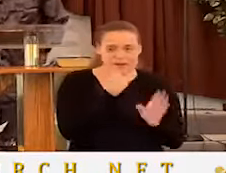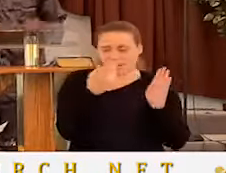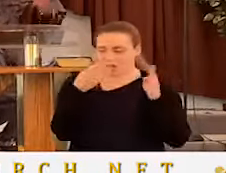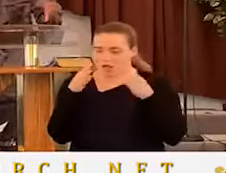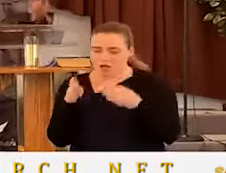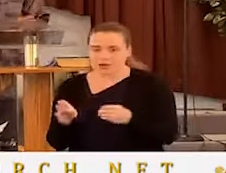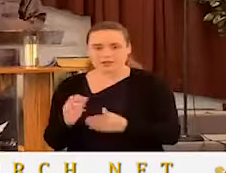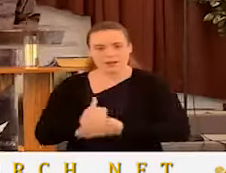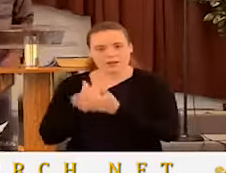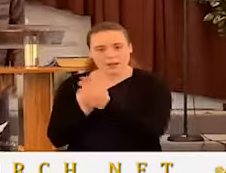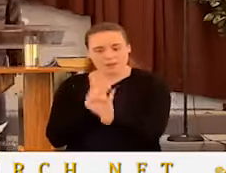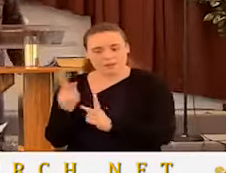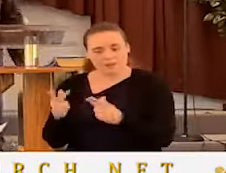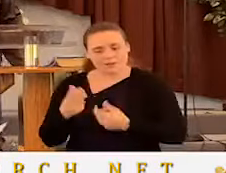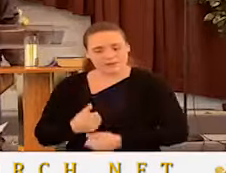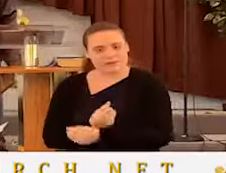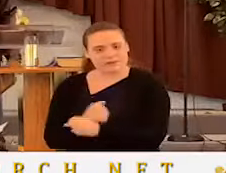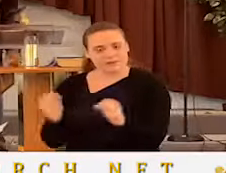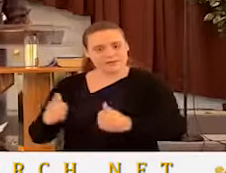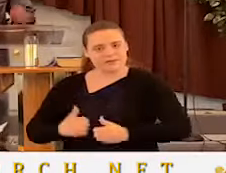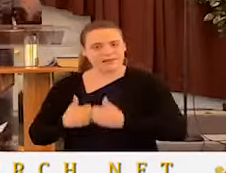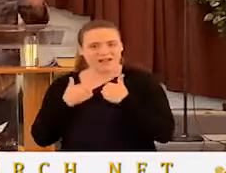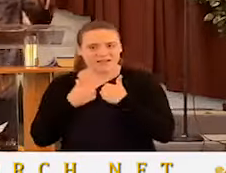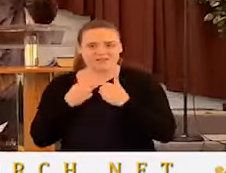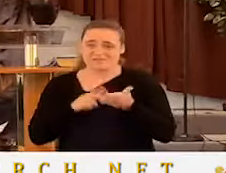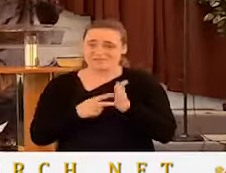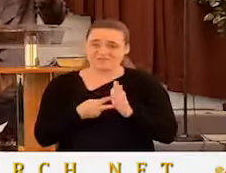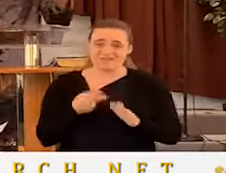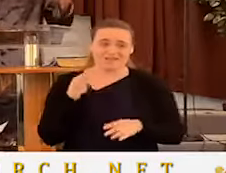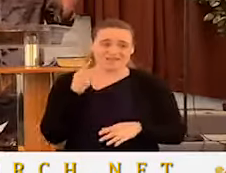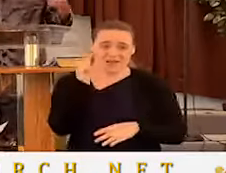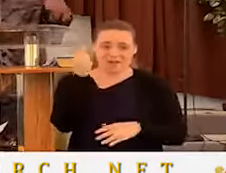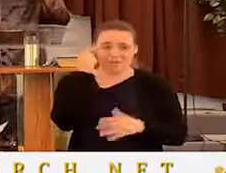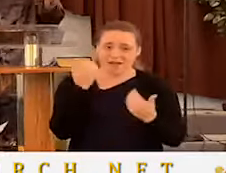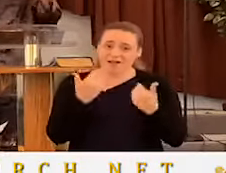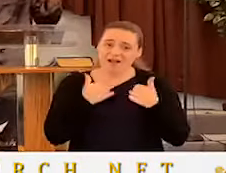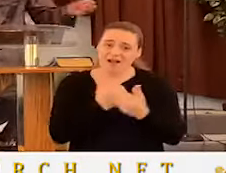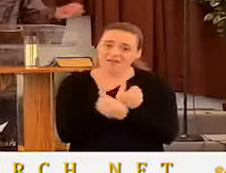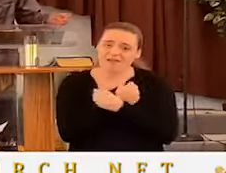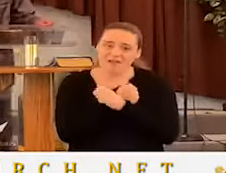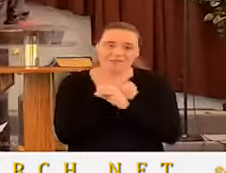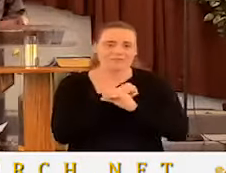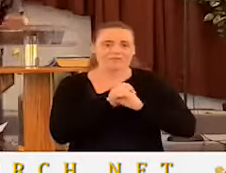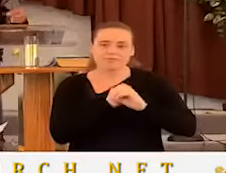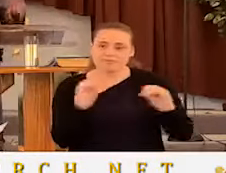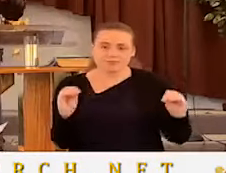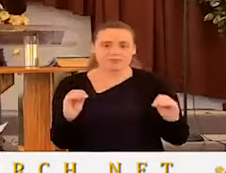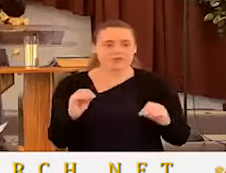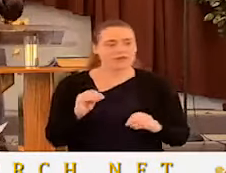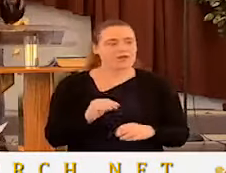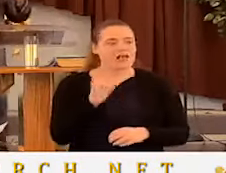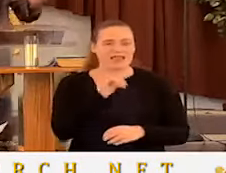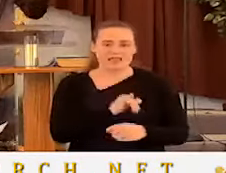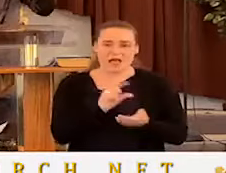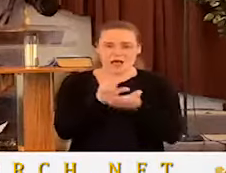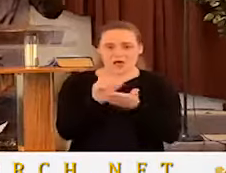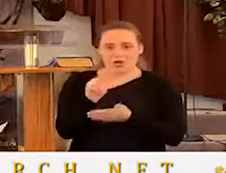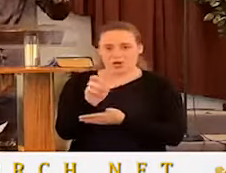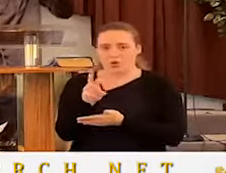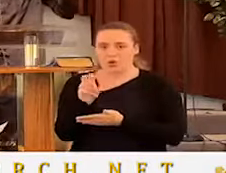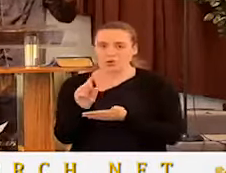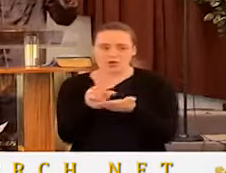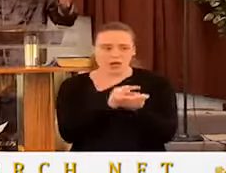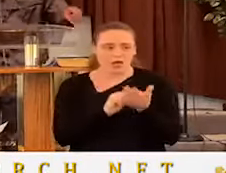then you know it has no love. When it tells false information, spreading lies, for you to inject